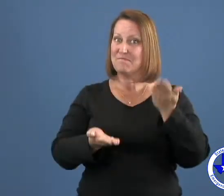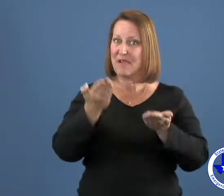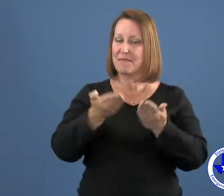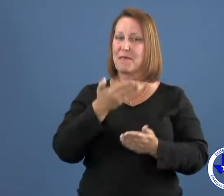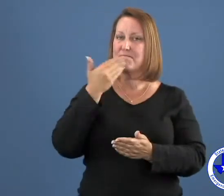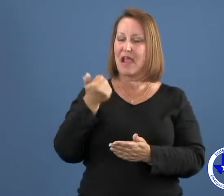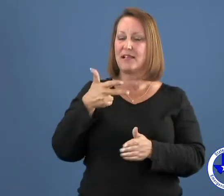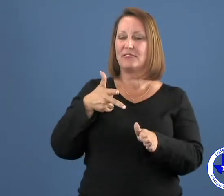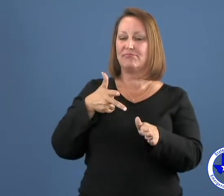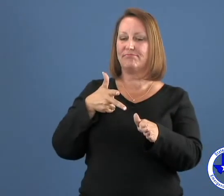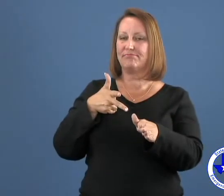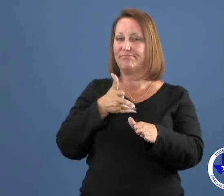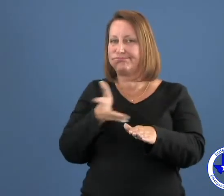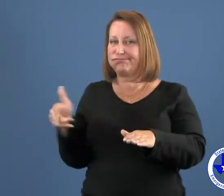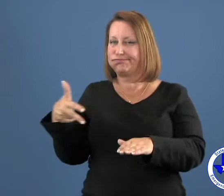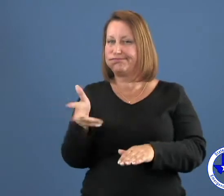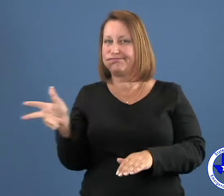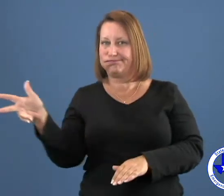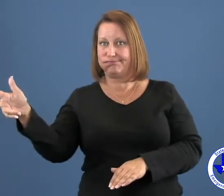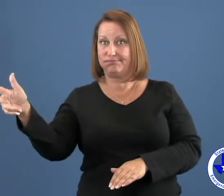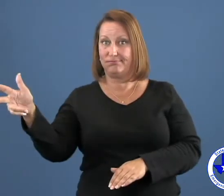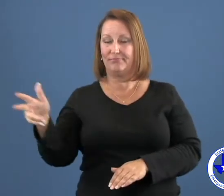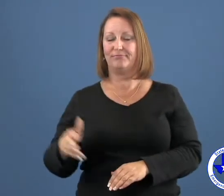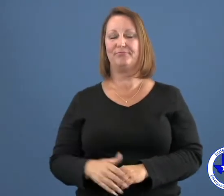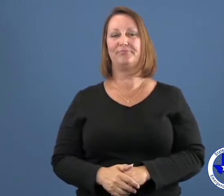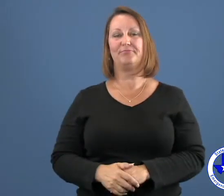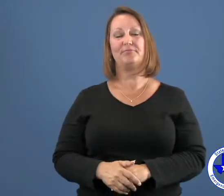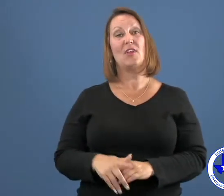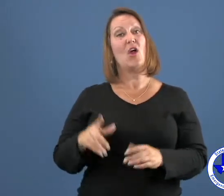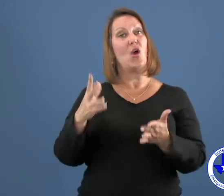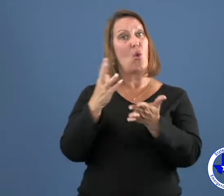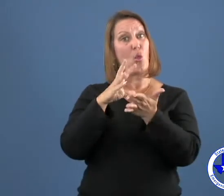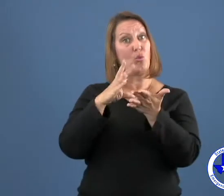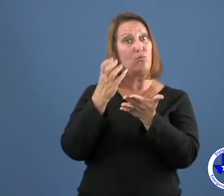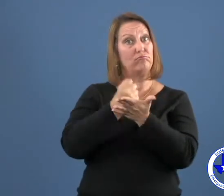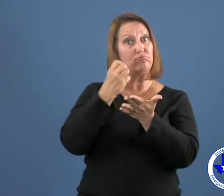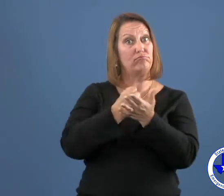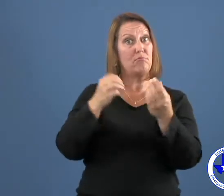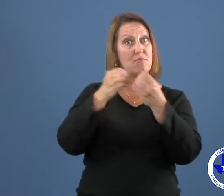For additional information regarding this warning and the impacts to your area,